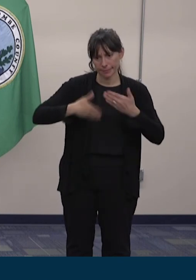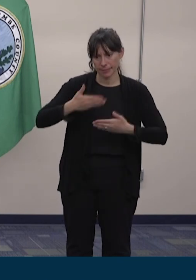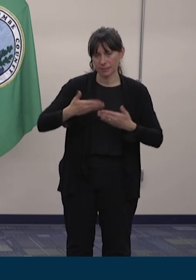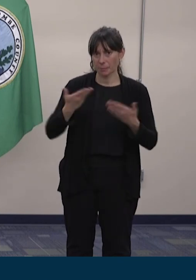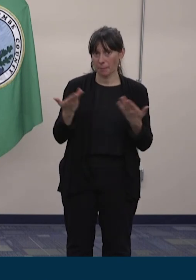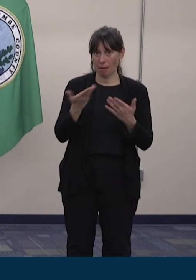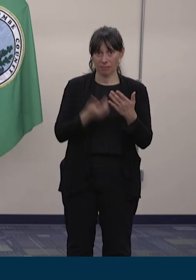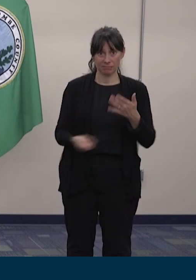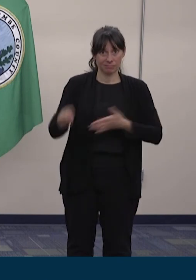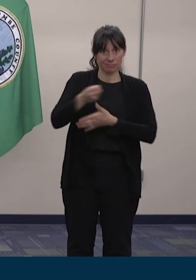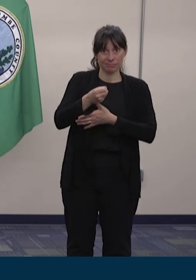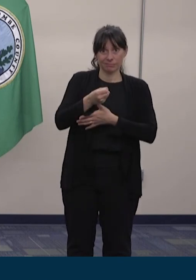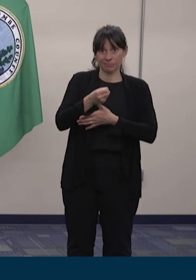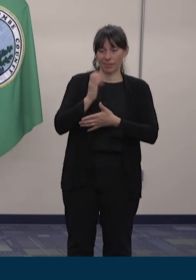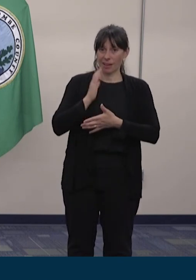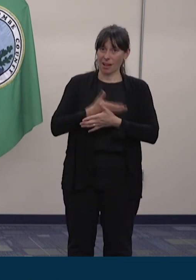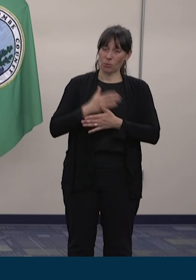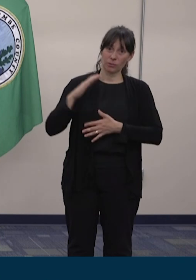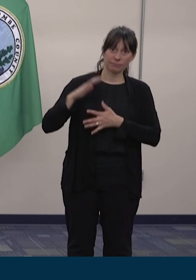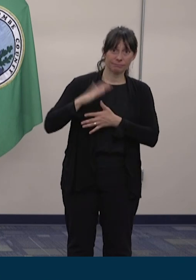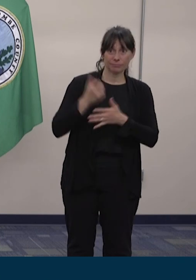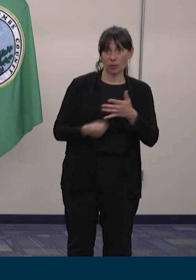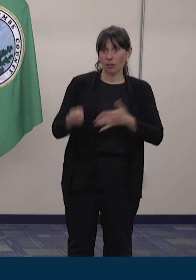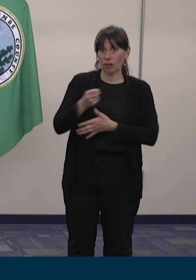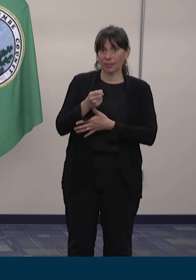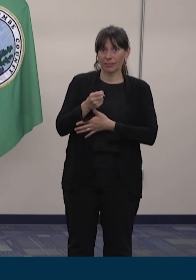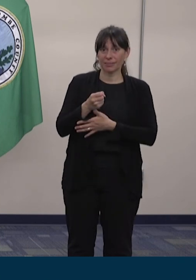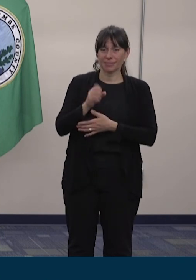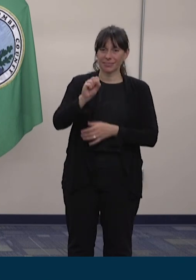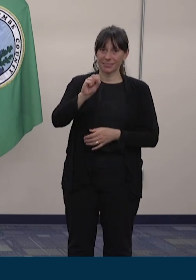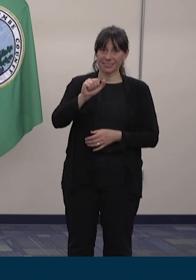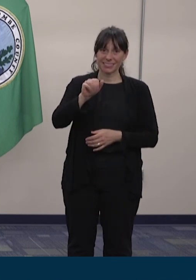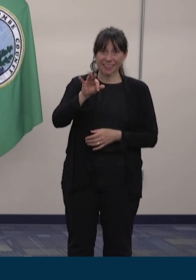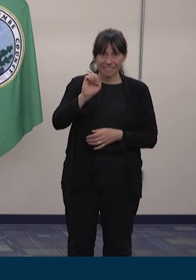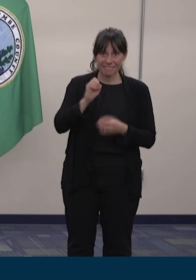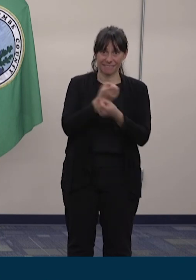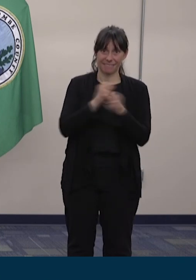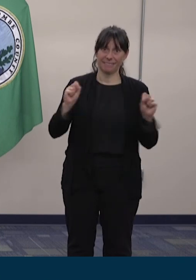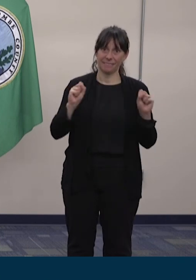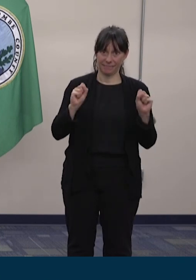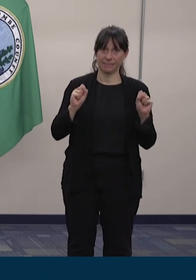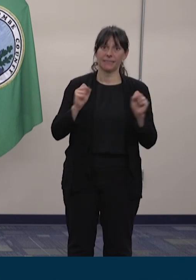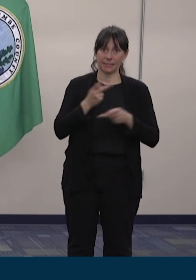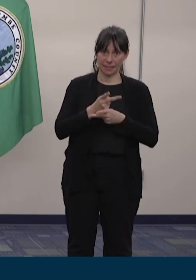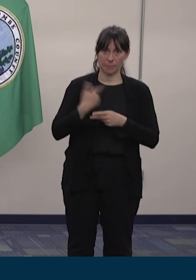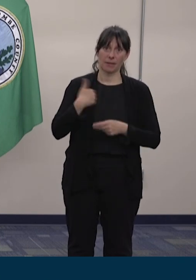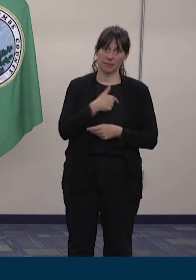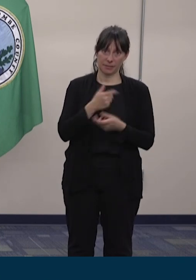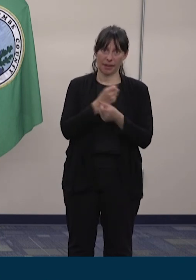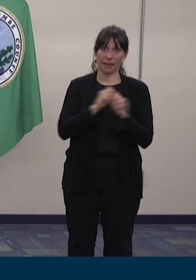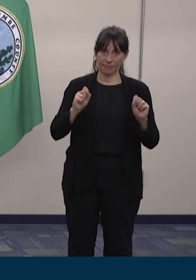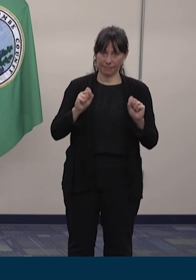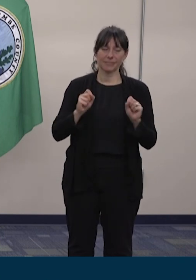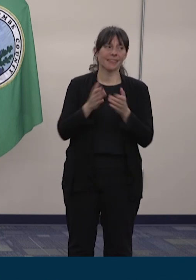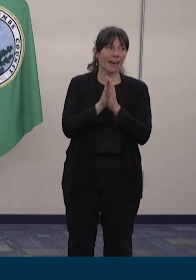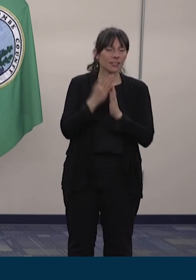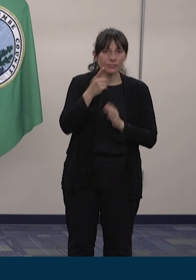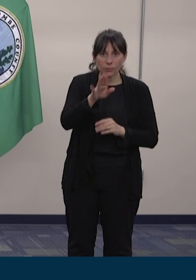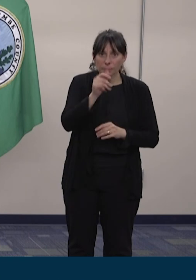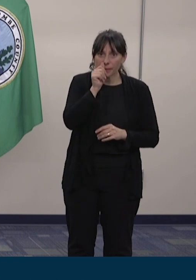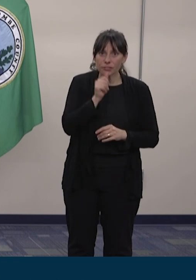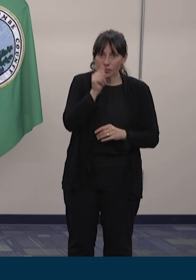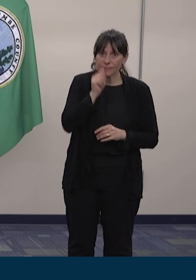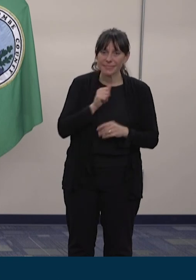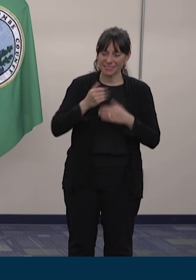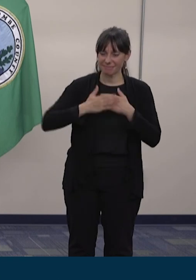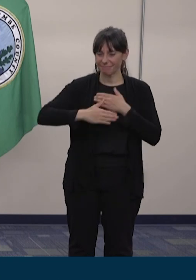nuestra I nuestra ask for your primera prioridad patience as we work es through mantener a the todas las next personas en few nuestra comunidad weeks. segura. Please Entonces les continue to pido stay home,